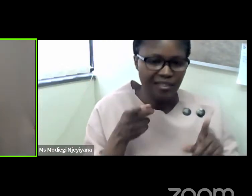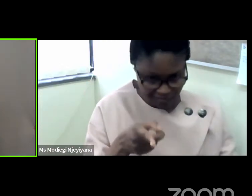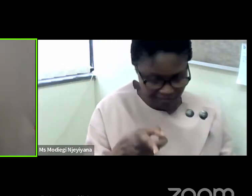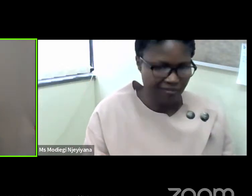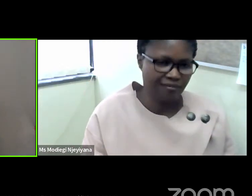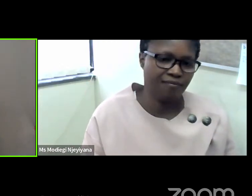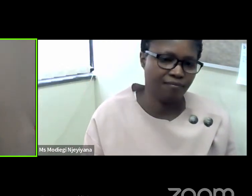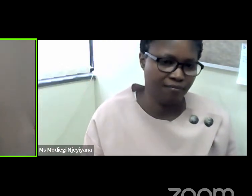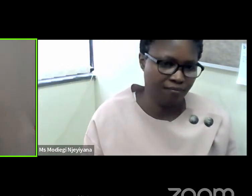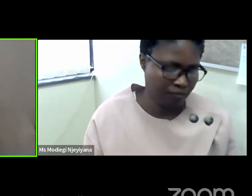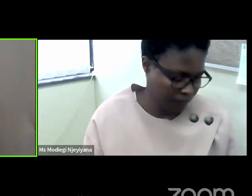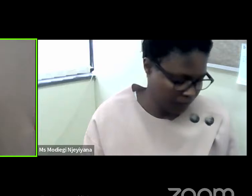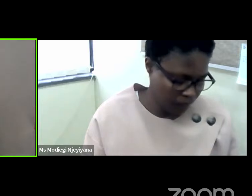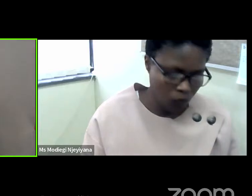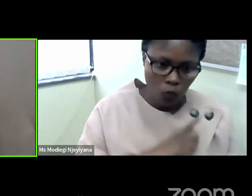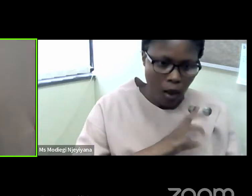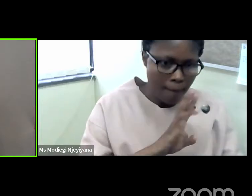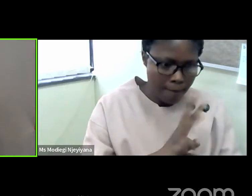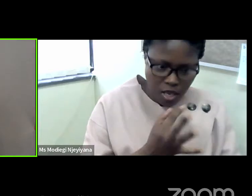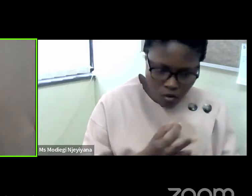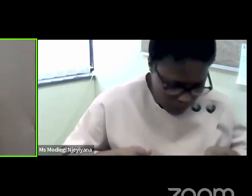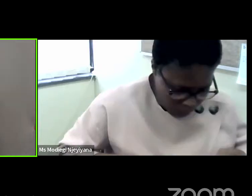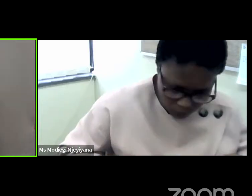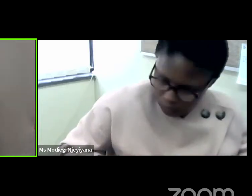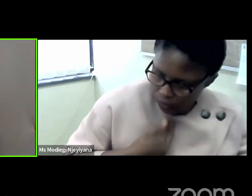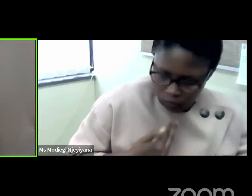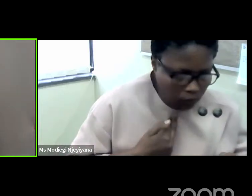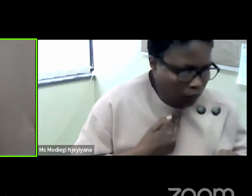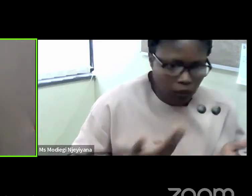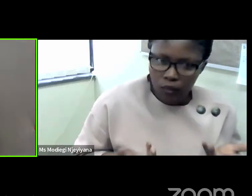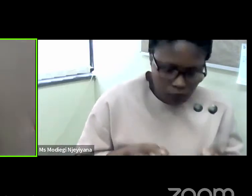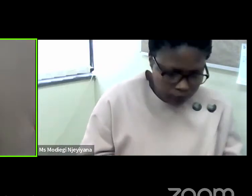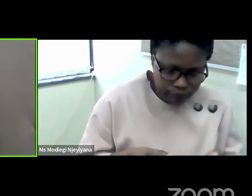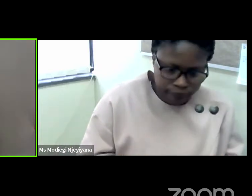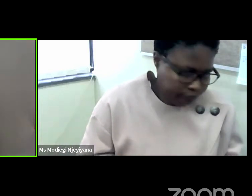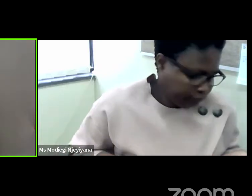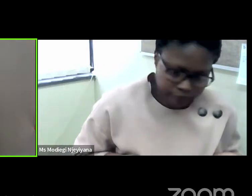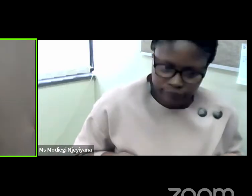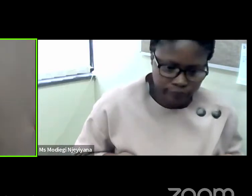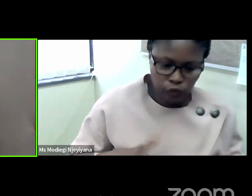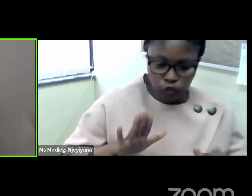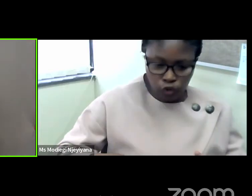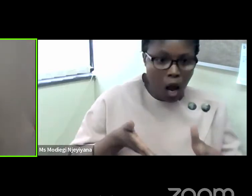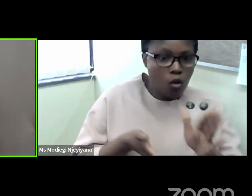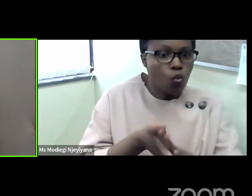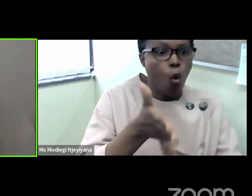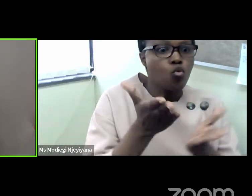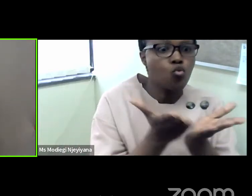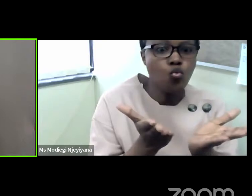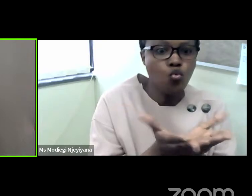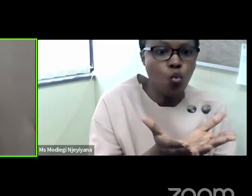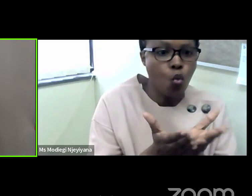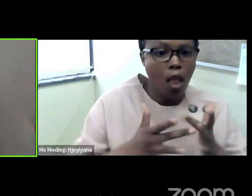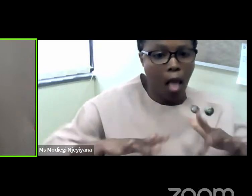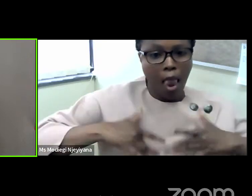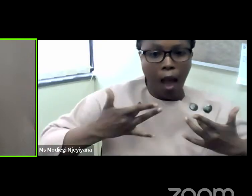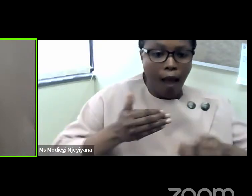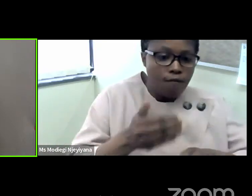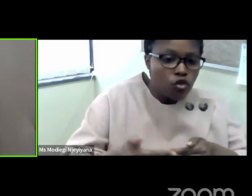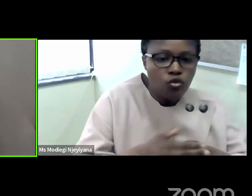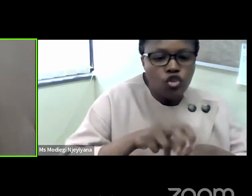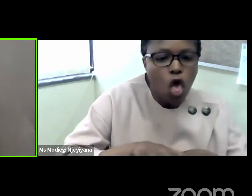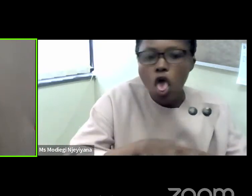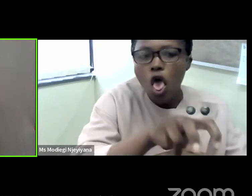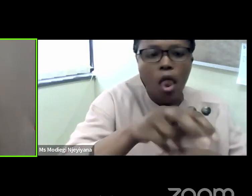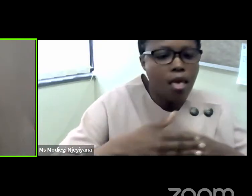And this leads to language deprivation in the deaf child. The parents don't know how to communicate with their child. By